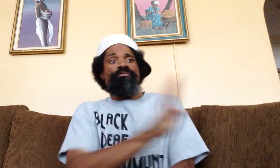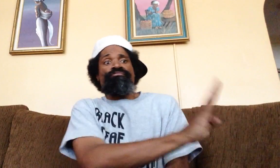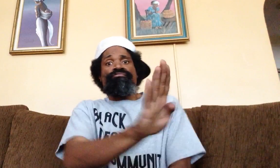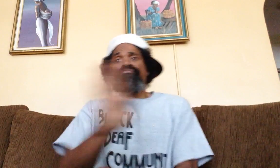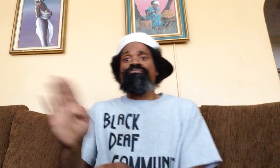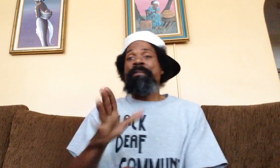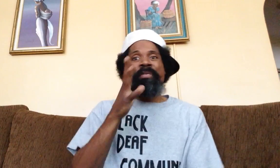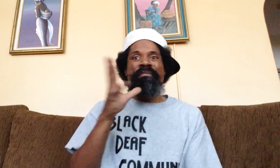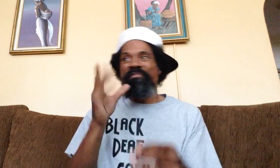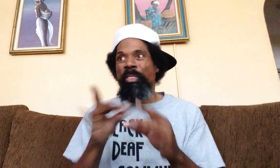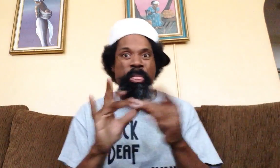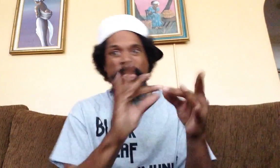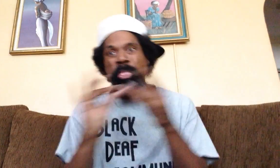We were a team, and